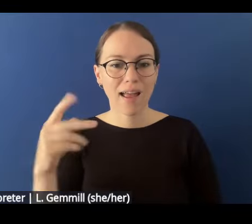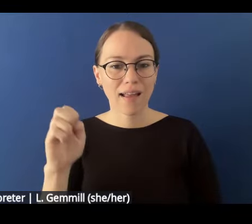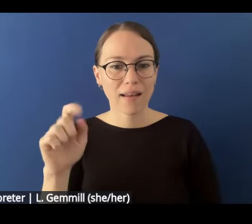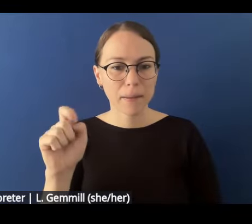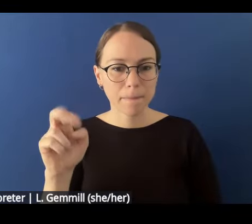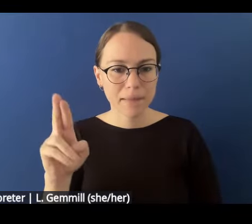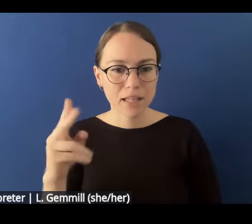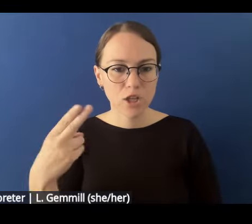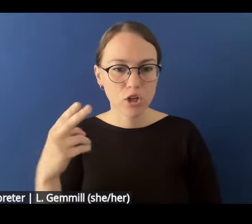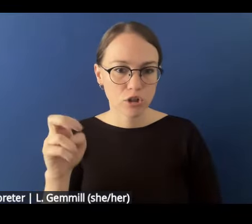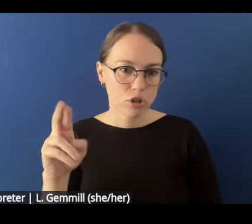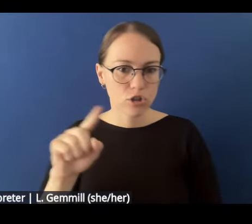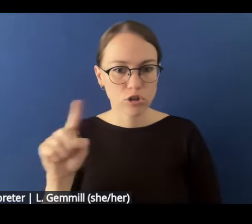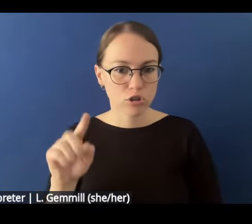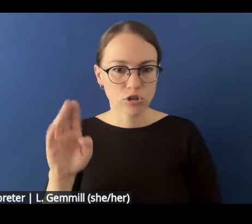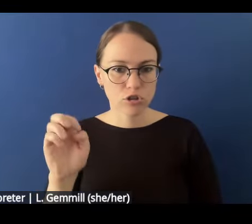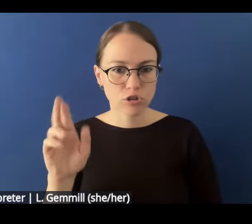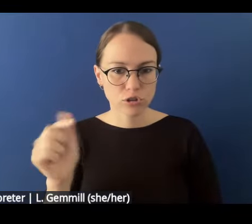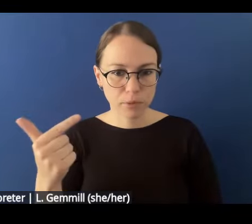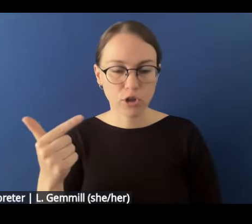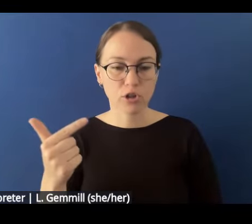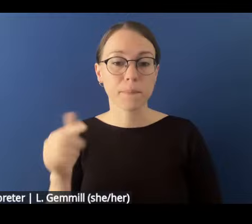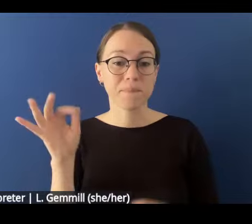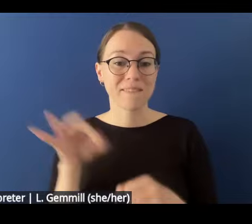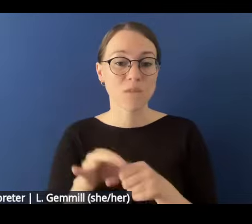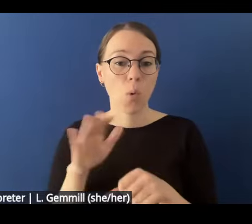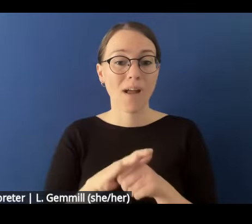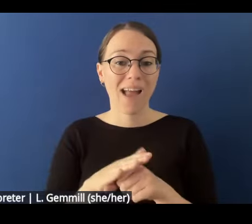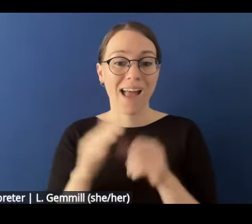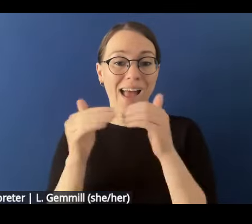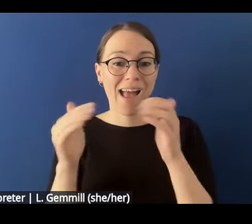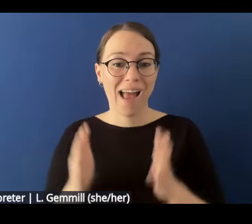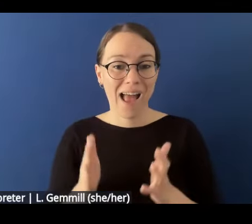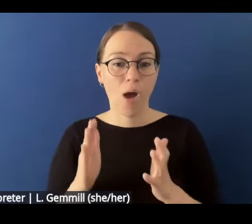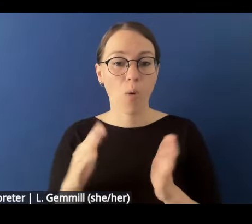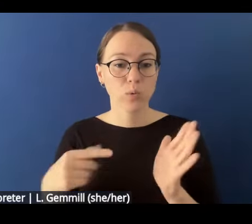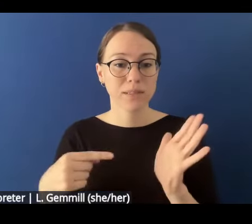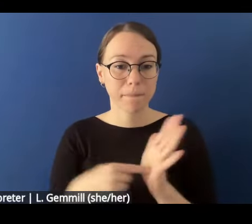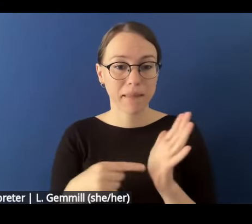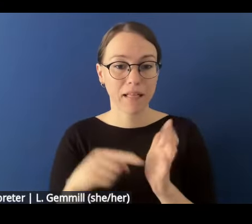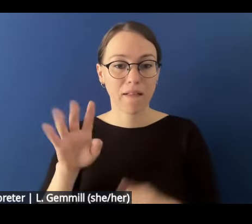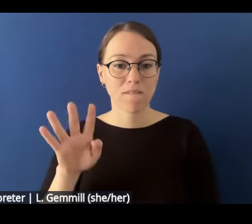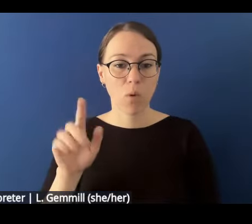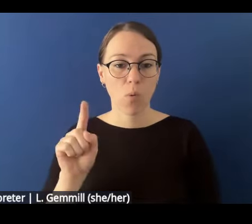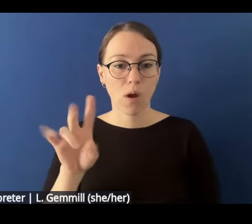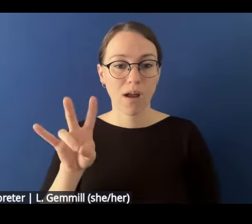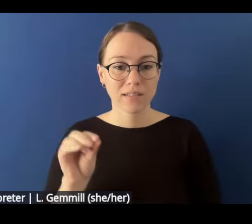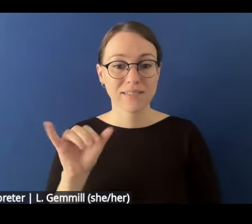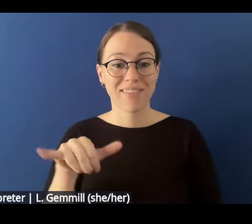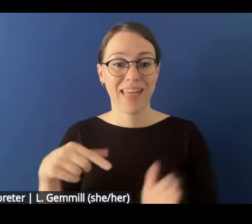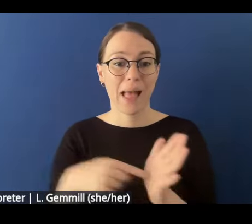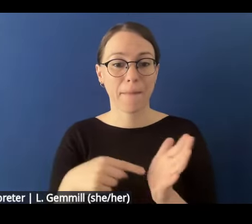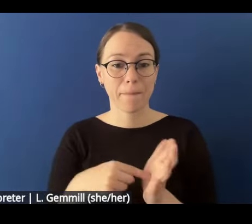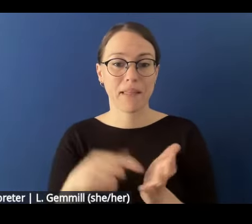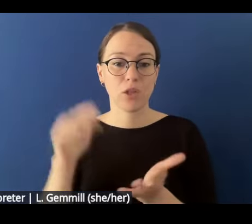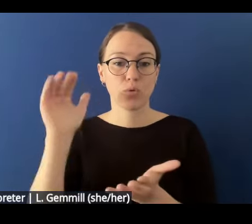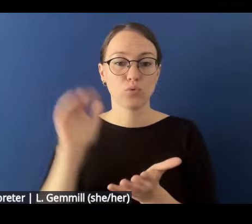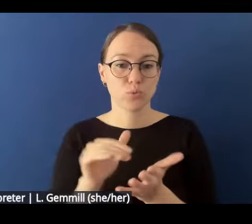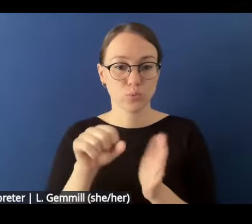Bill 4170, this bill reduces the state personal income tax rate from 4.25%